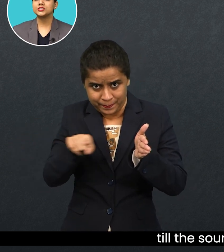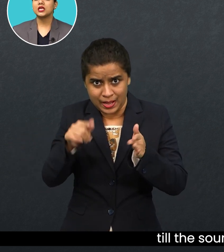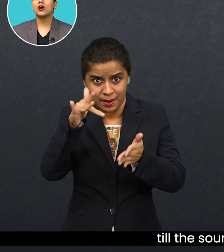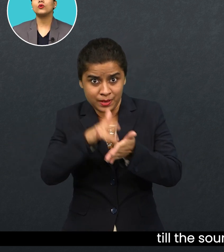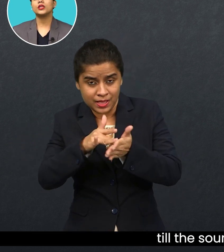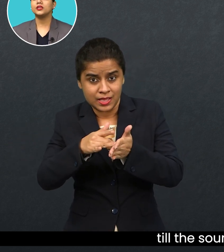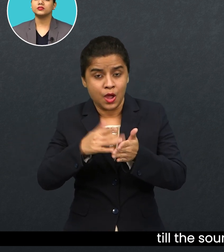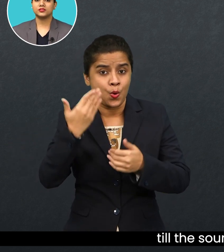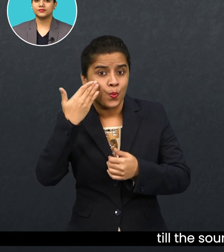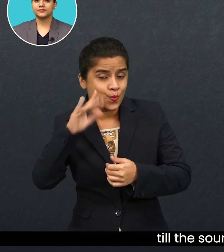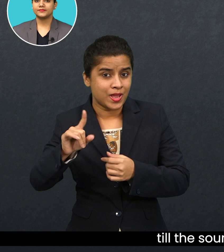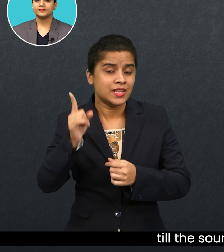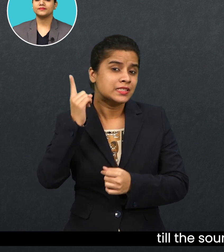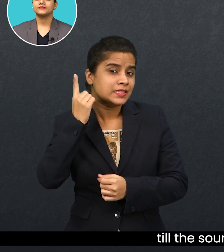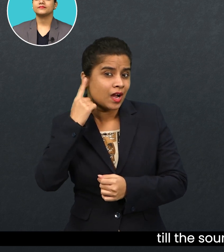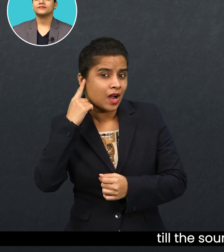reaches our ears.